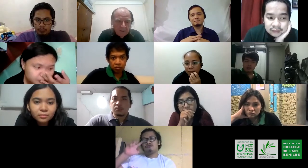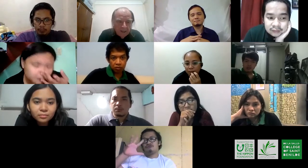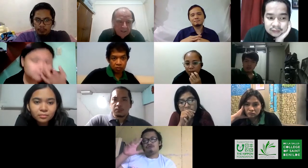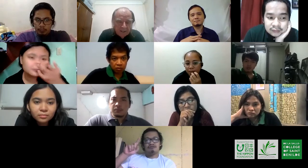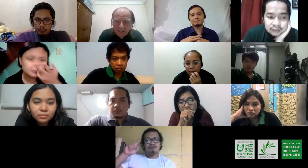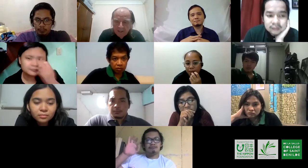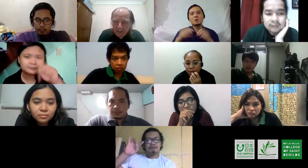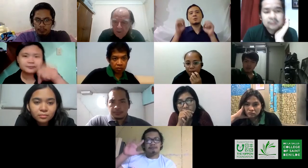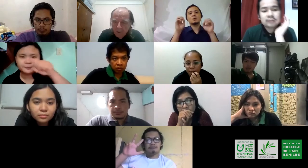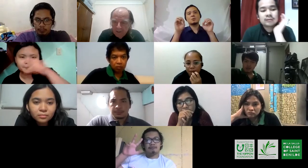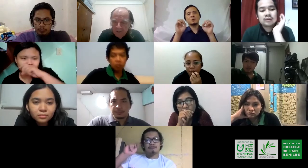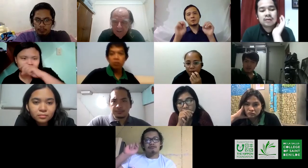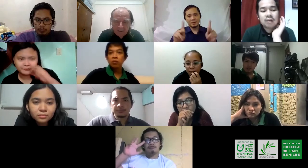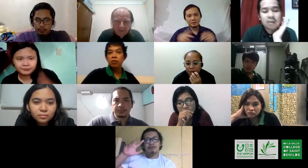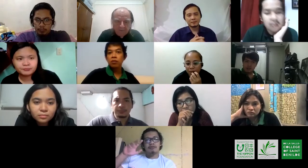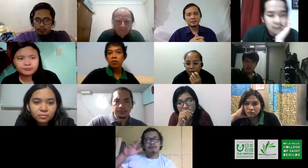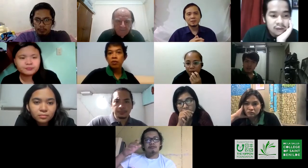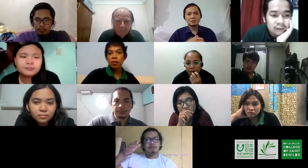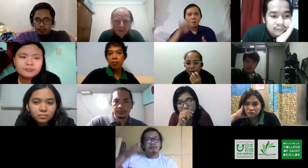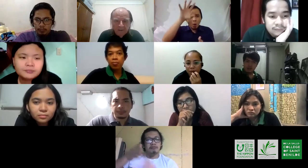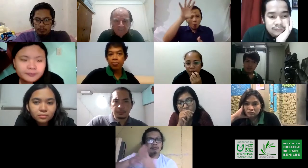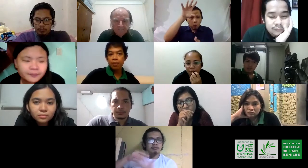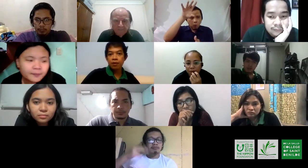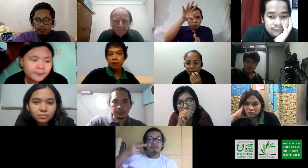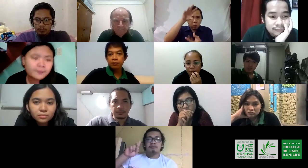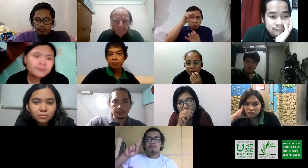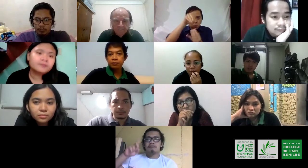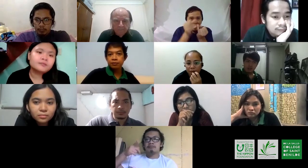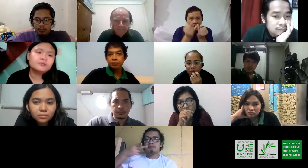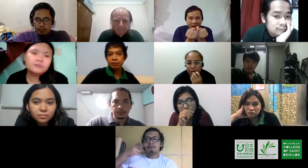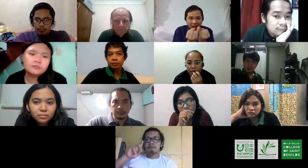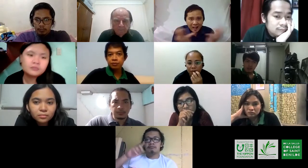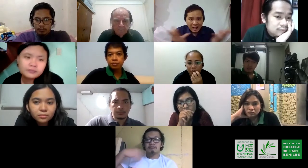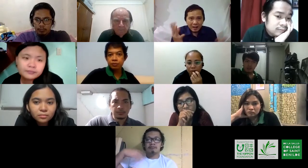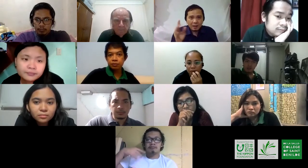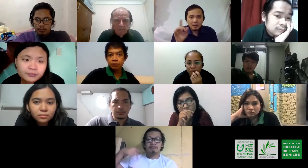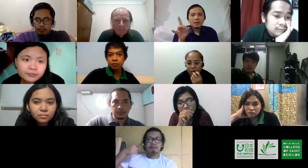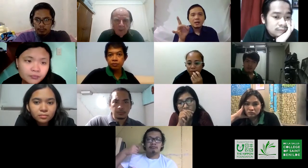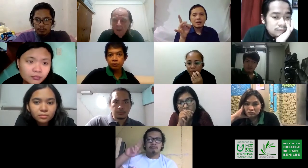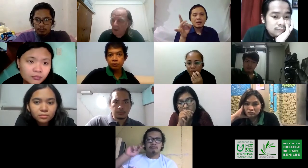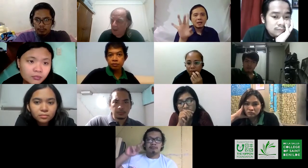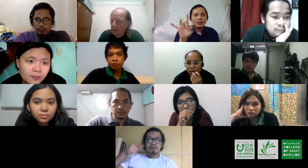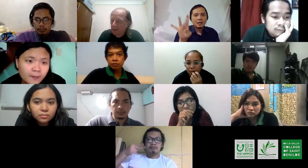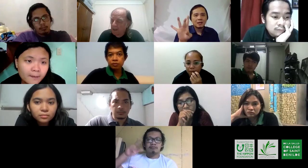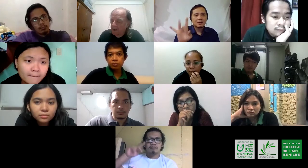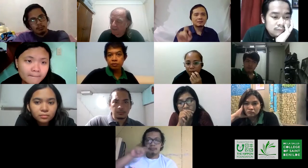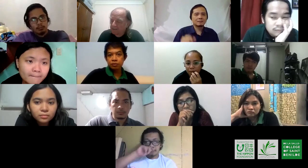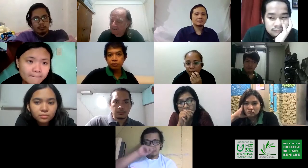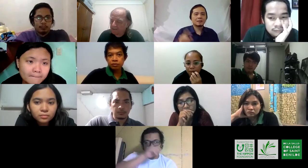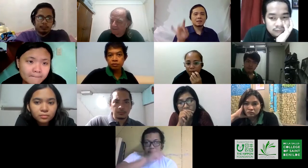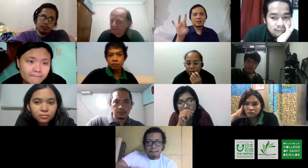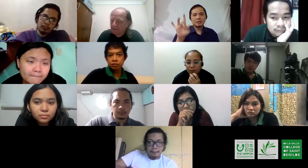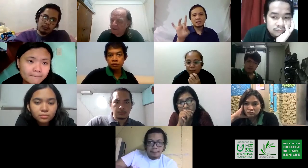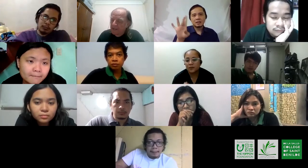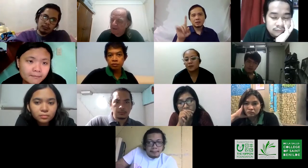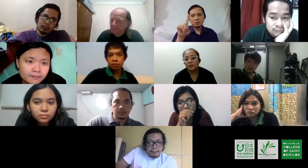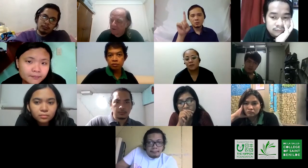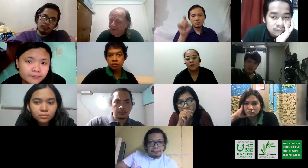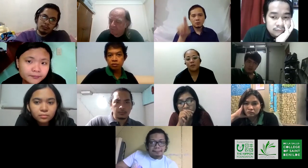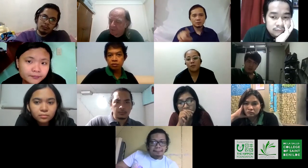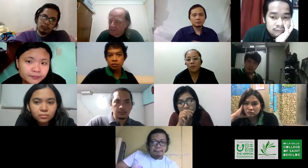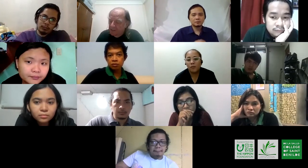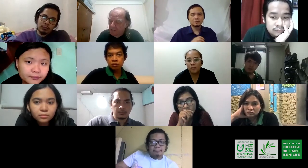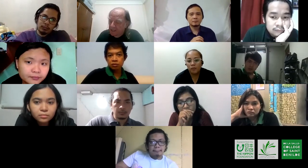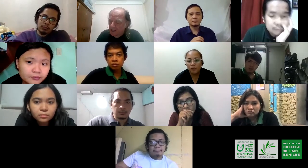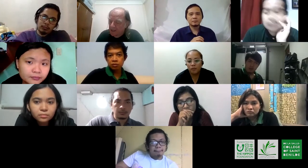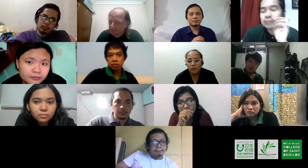Okay, so that's 18 questions. And the date for a